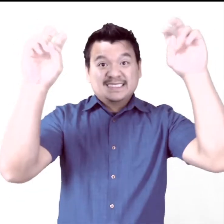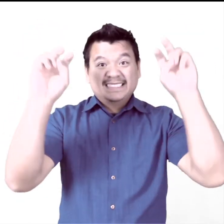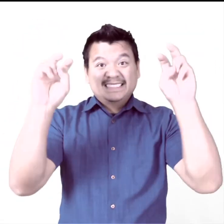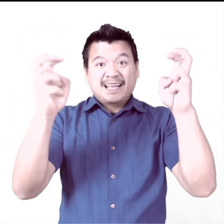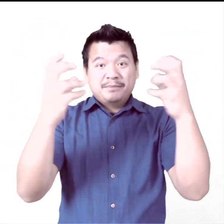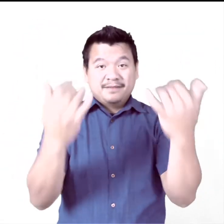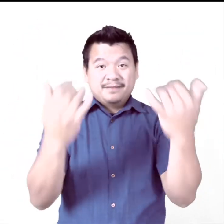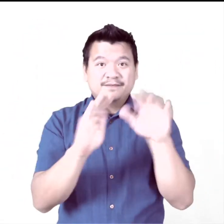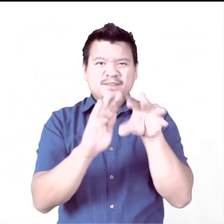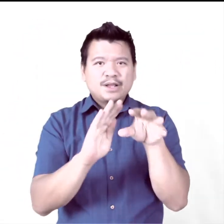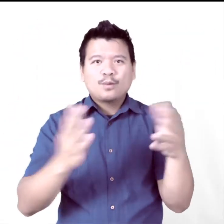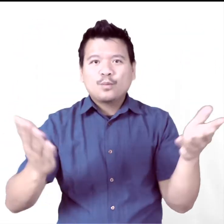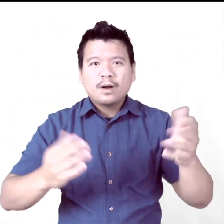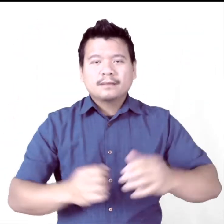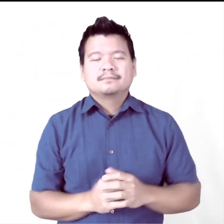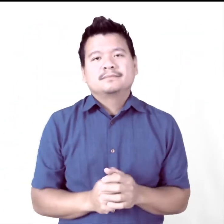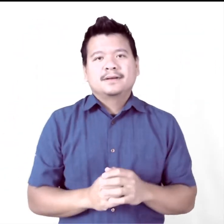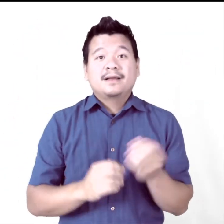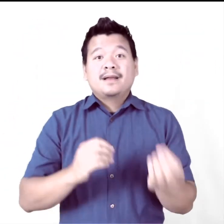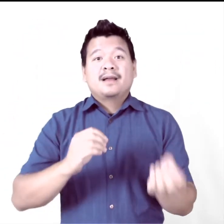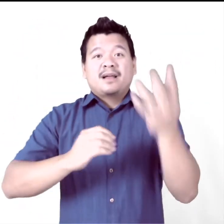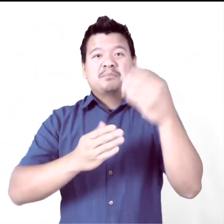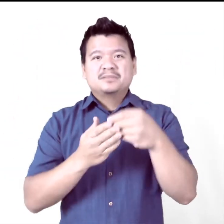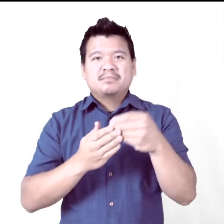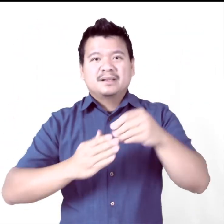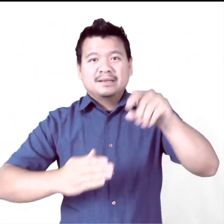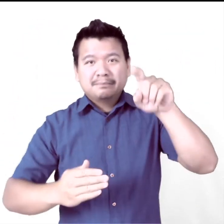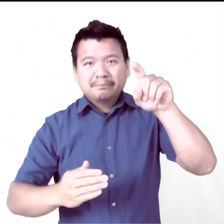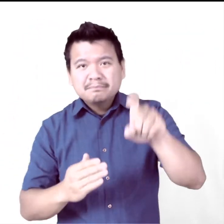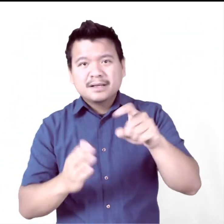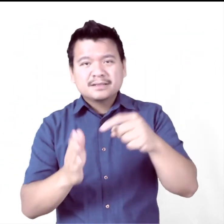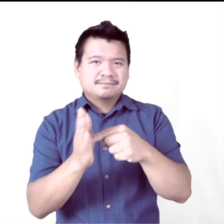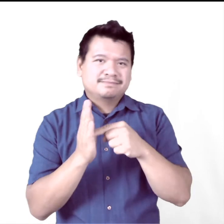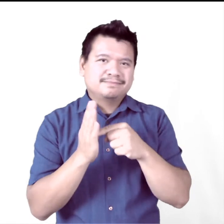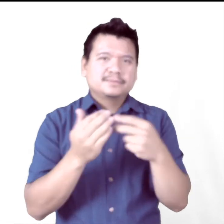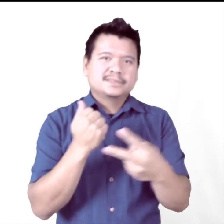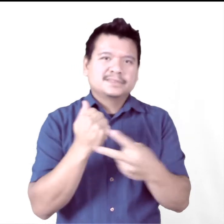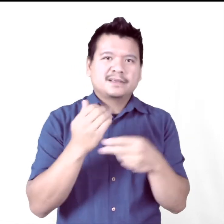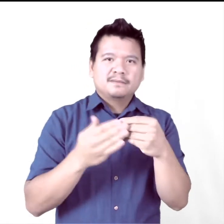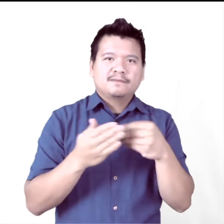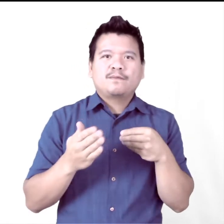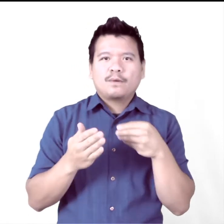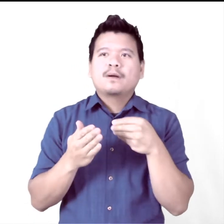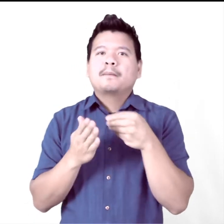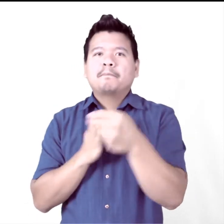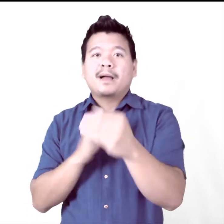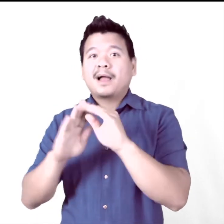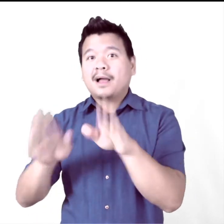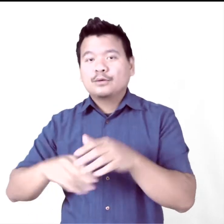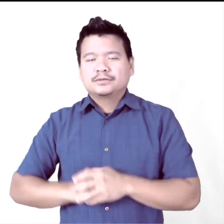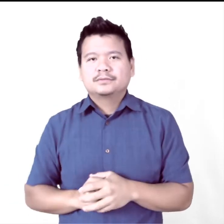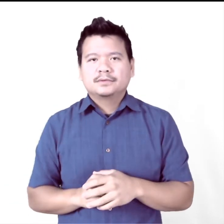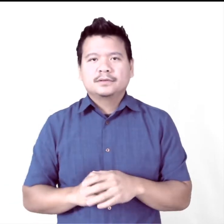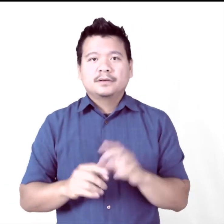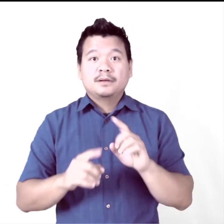The topic of this video is how much money you need to save in order to buy a house. But before we get